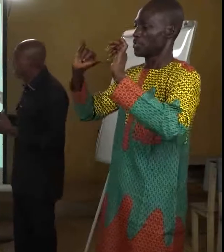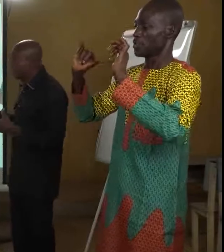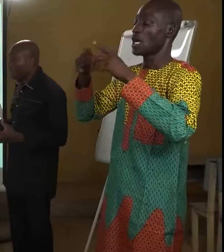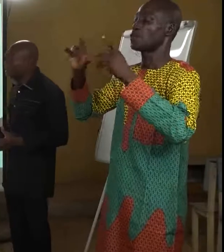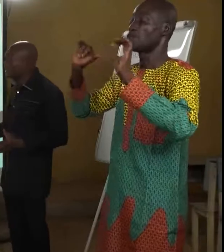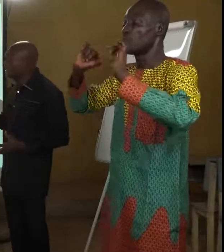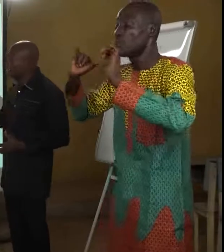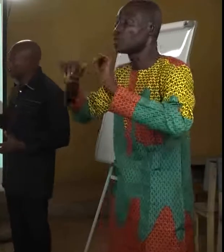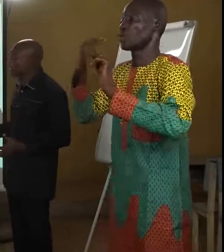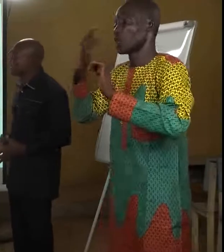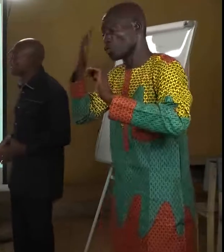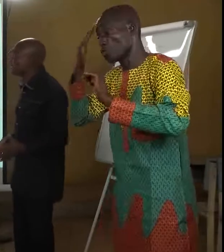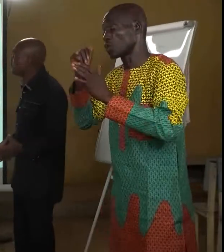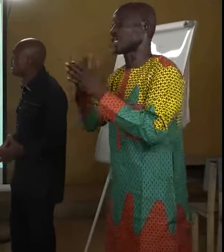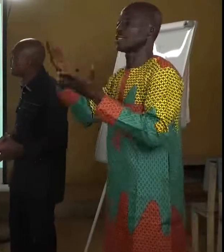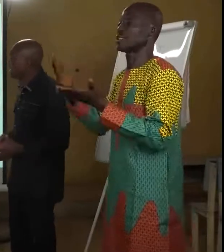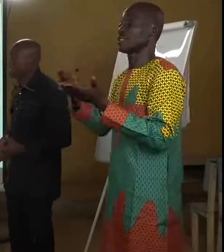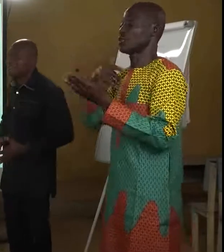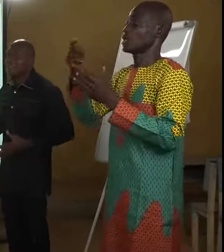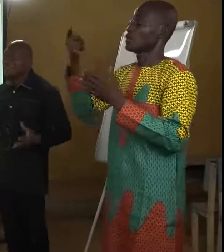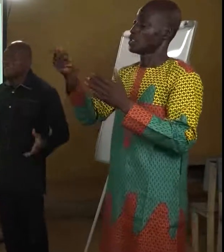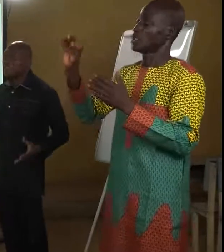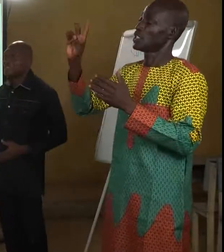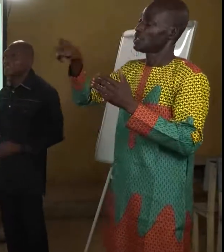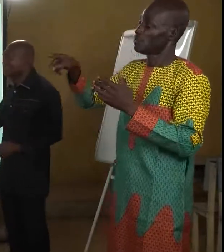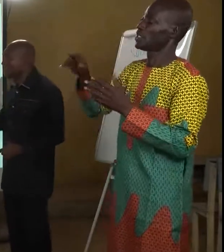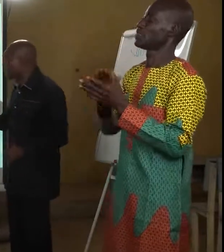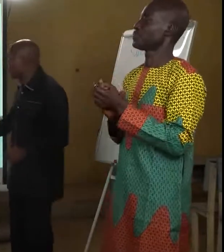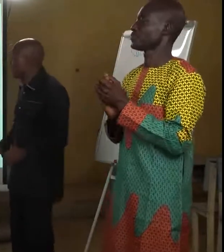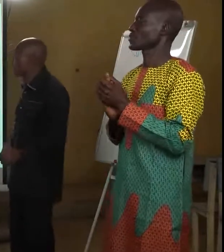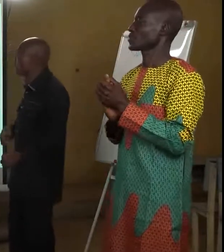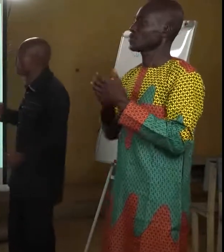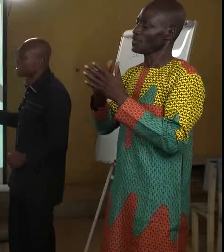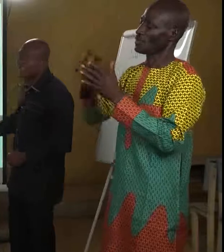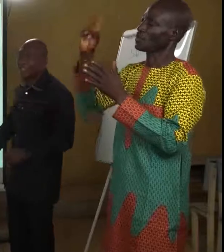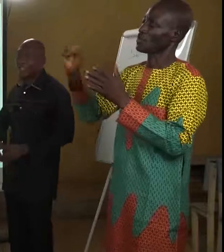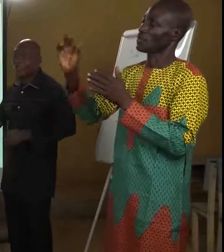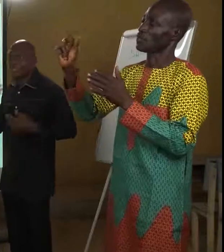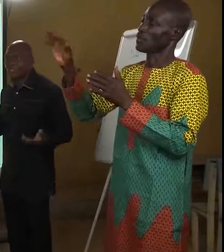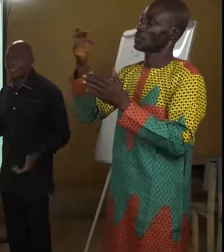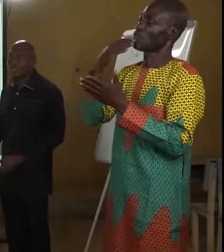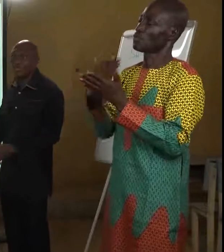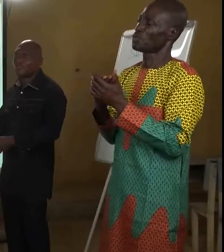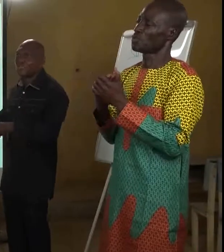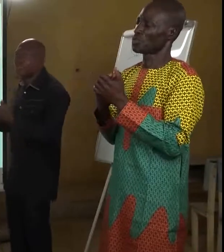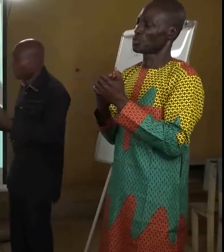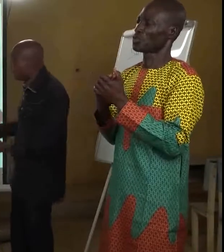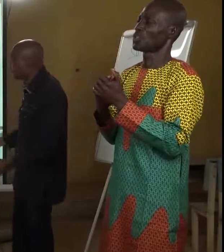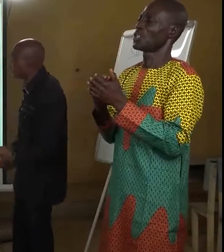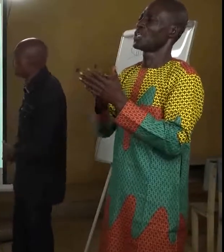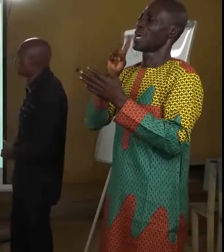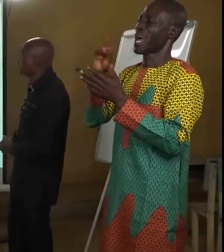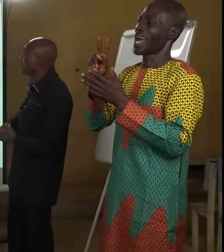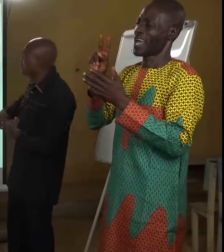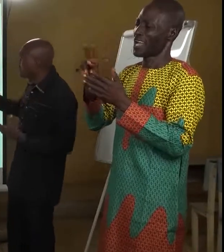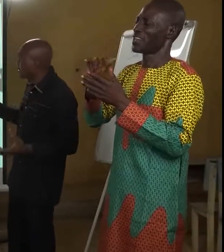ways of measuring inflation. I said one is GDP index. GDP, that is the value of goods and services that are produced in a particular country at a